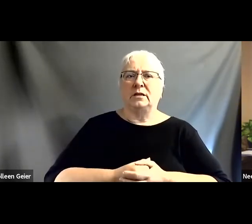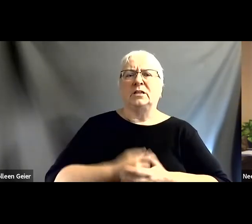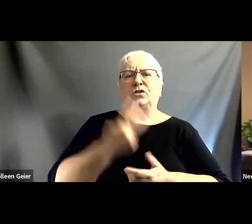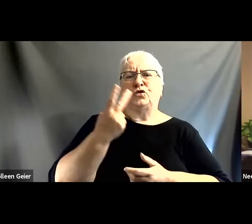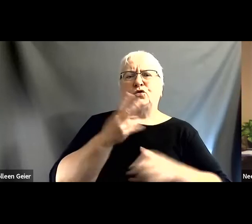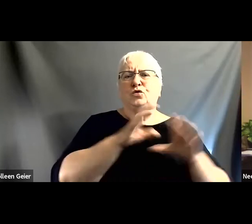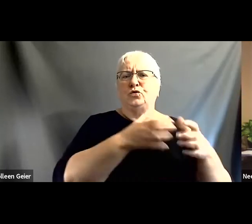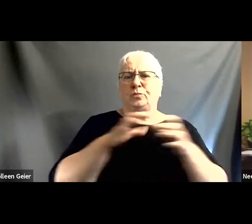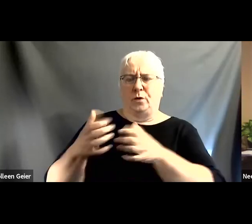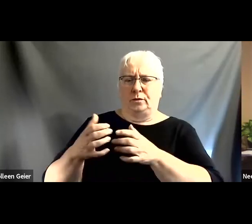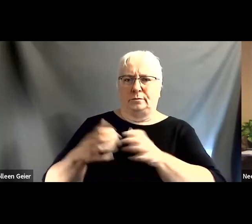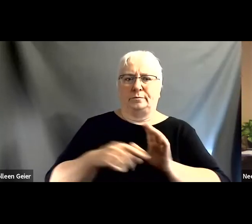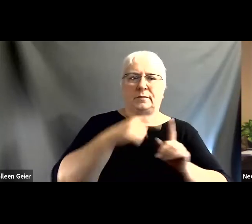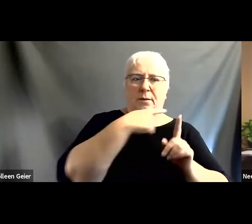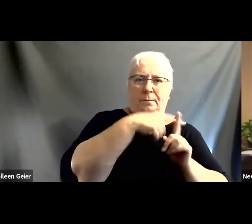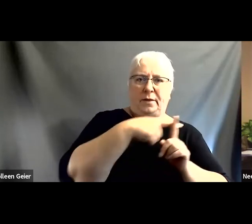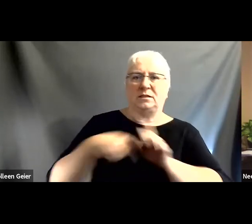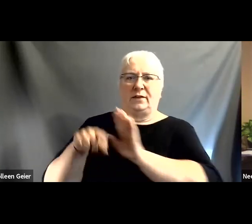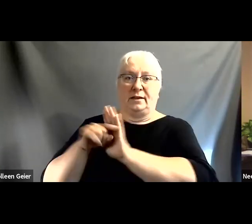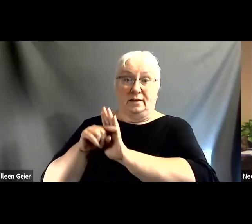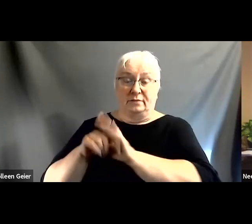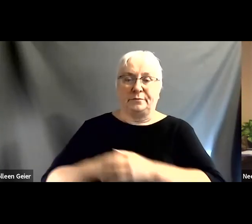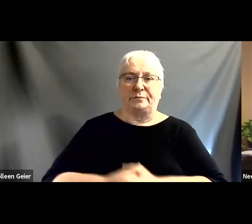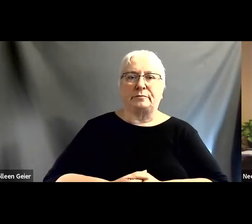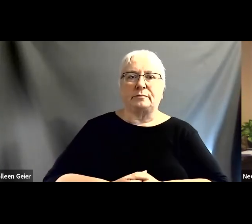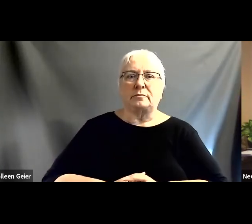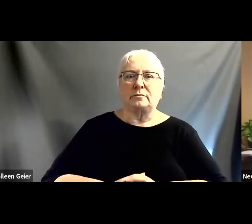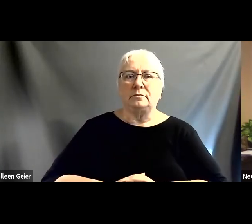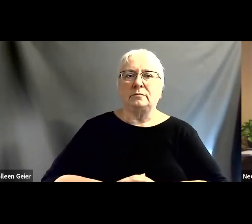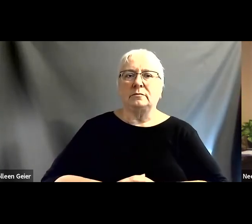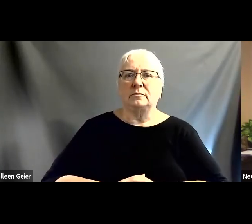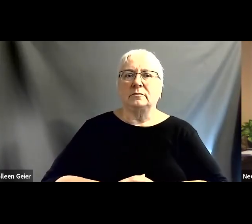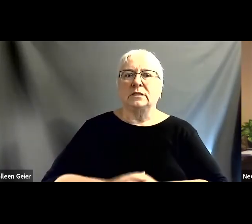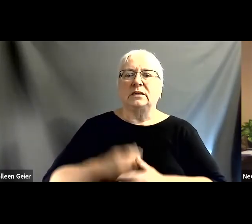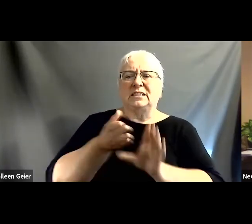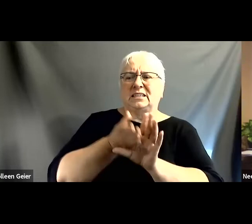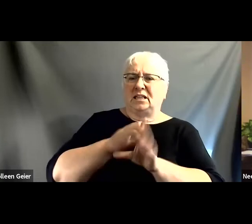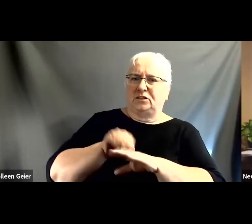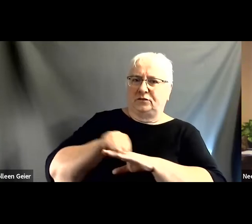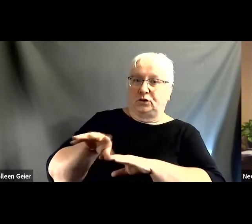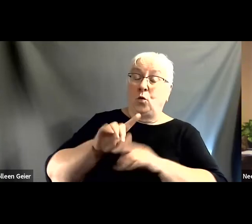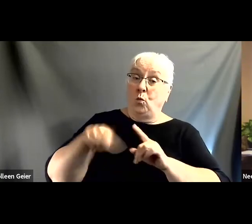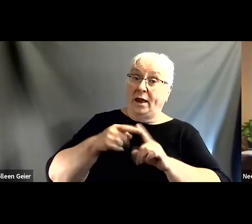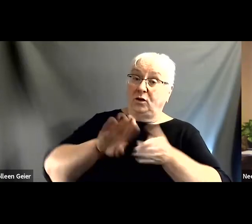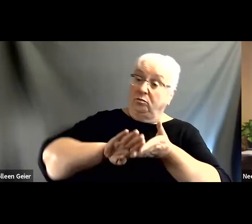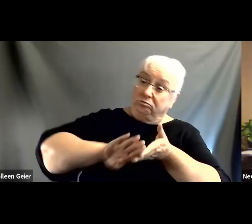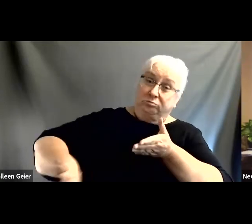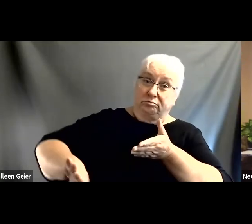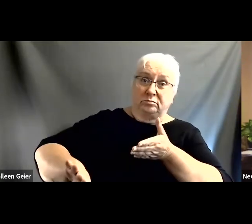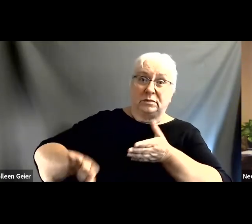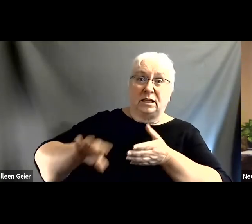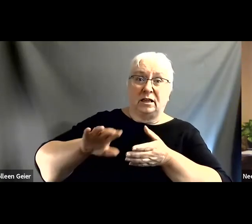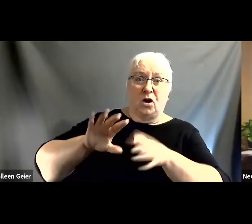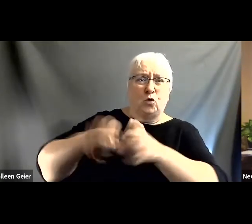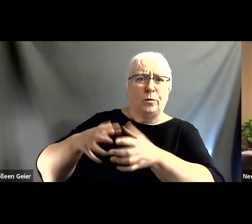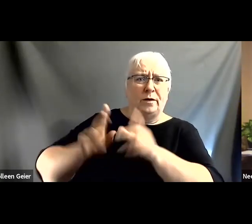aspects. There's a positive and there's a negative. The psychological effect, when you marginalize a whole people, what